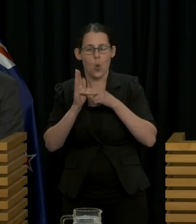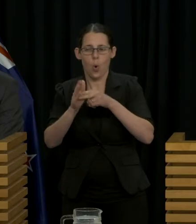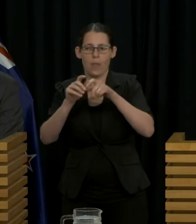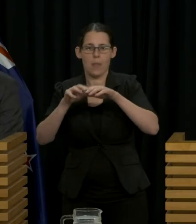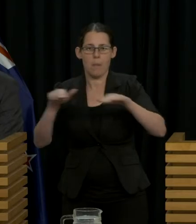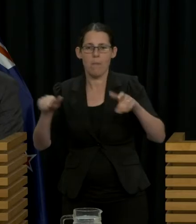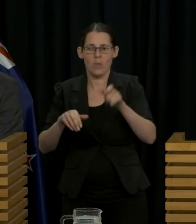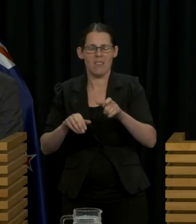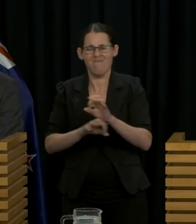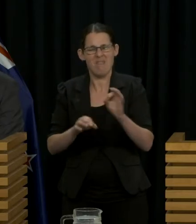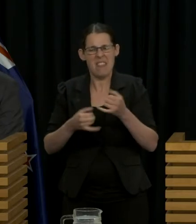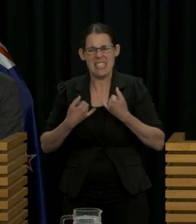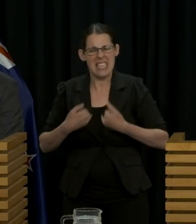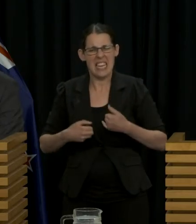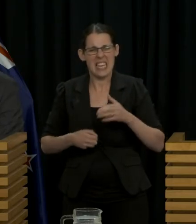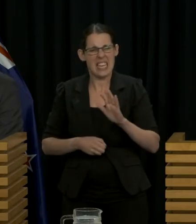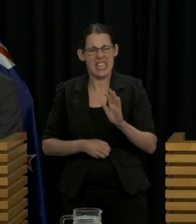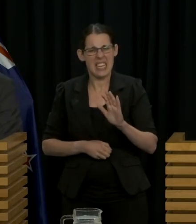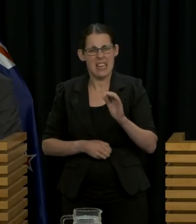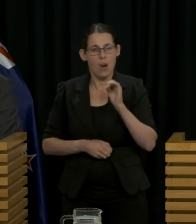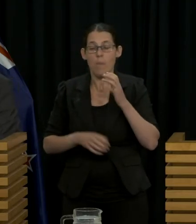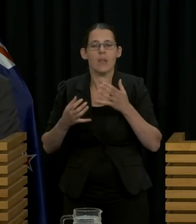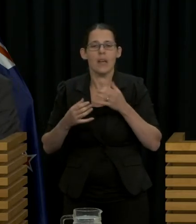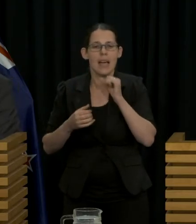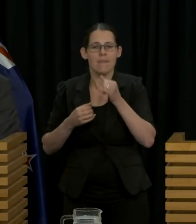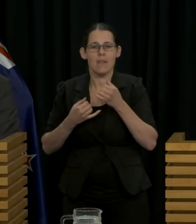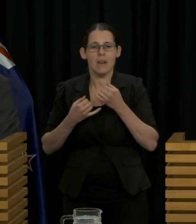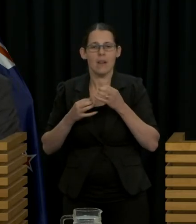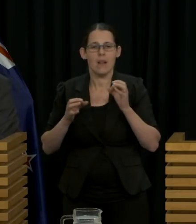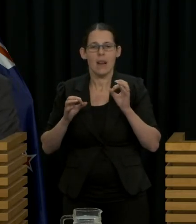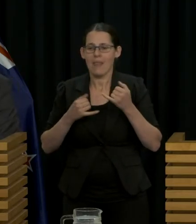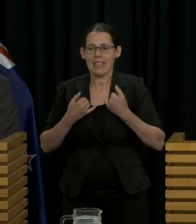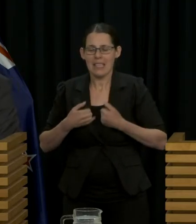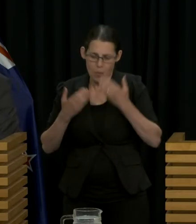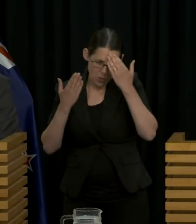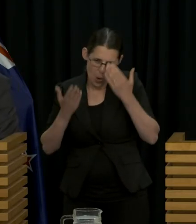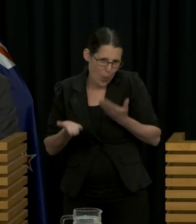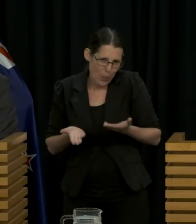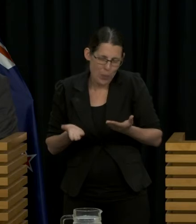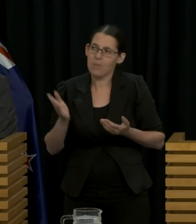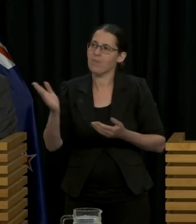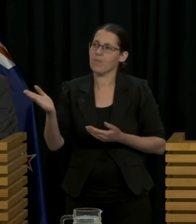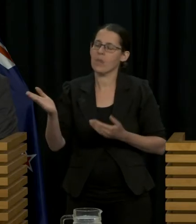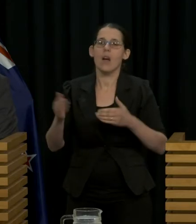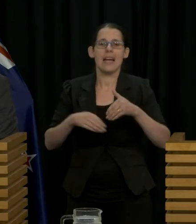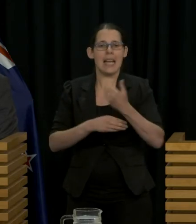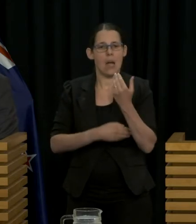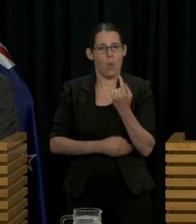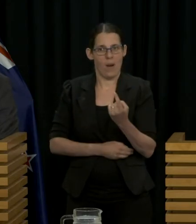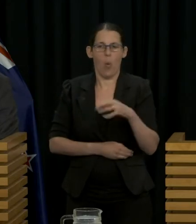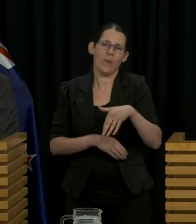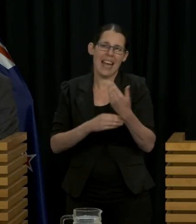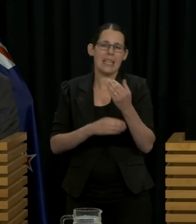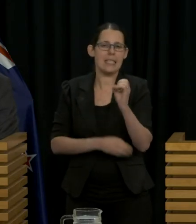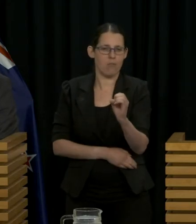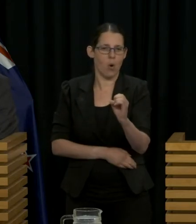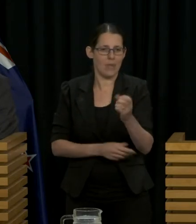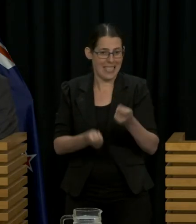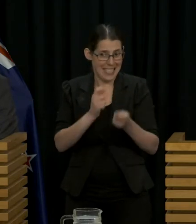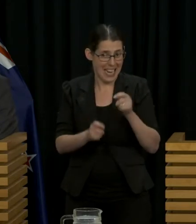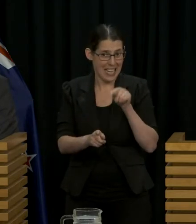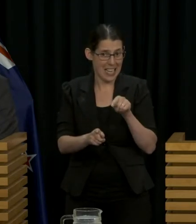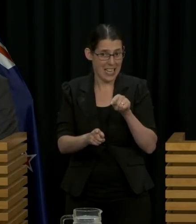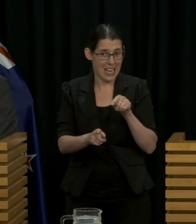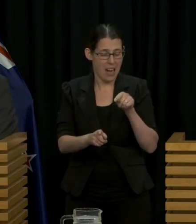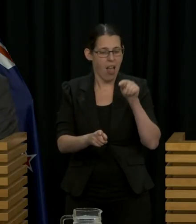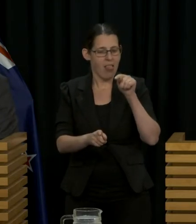back to the introductory remarks that I made, which is our day 0, day 1 testing is actually designed to help alleviate these